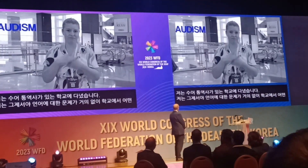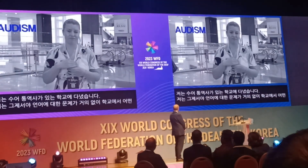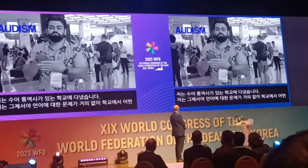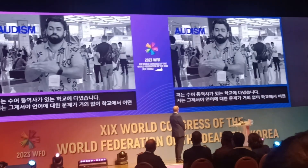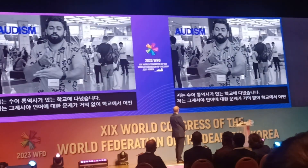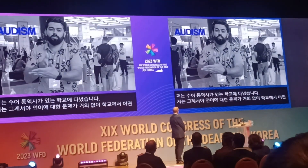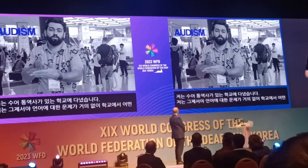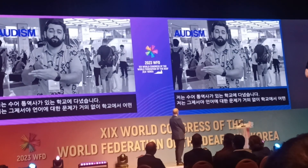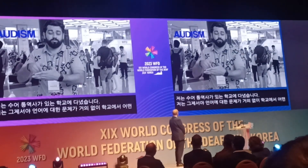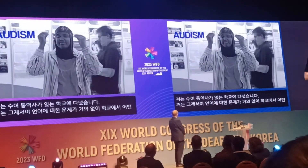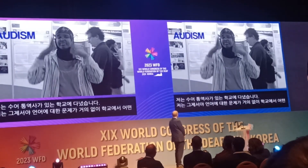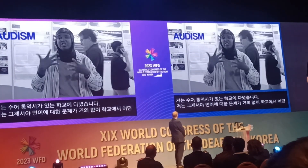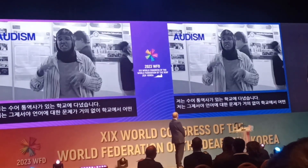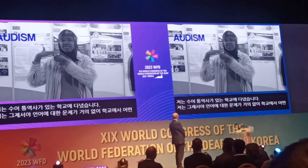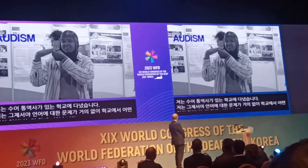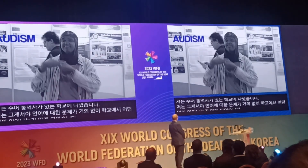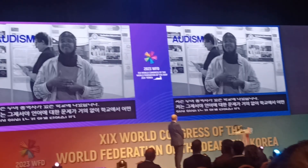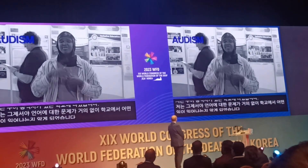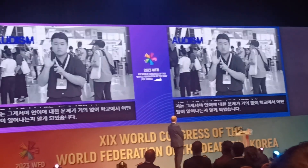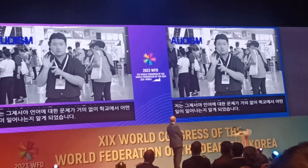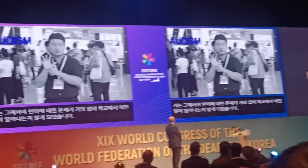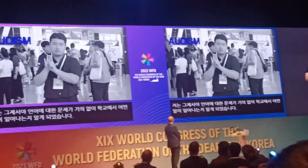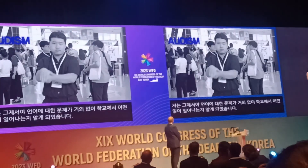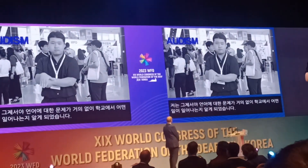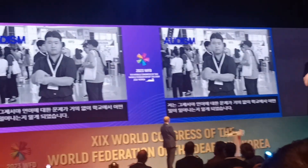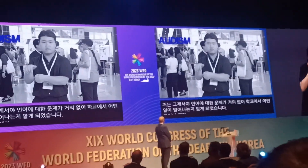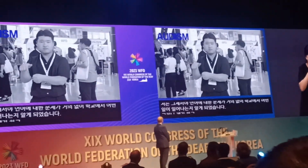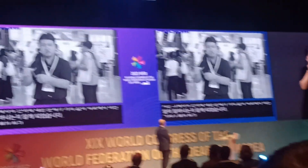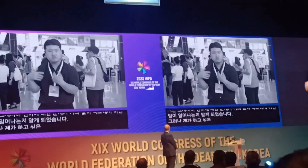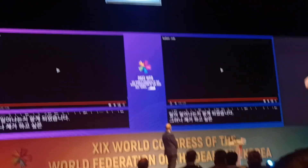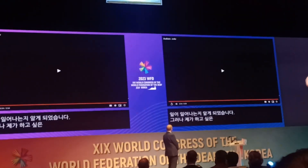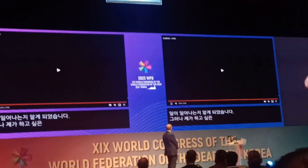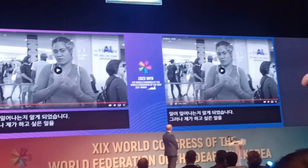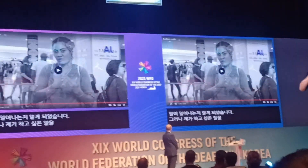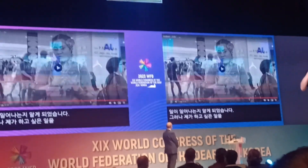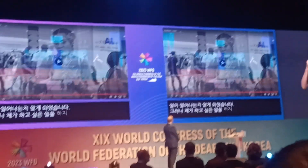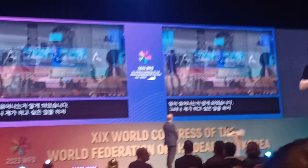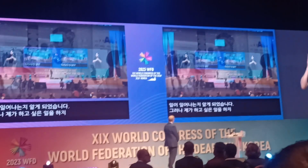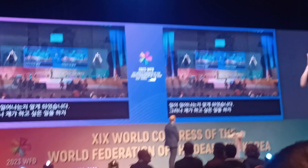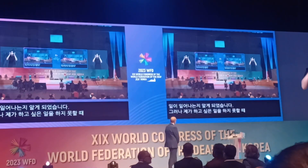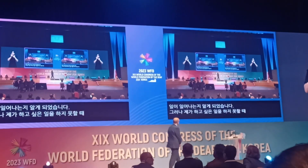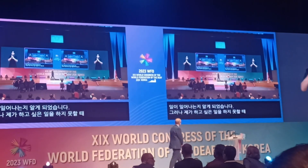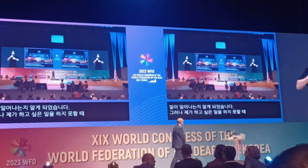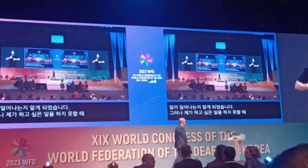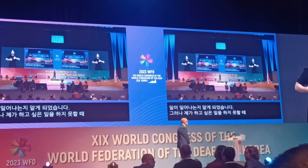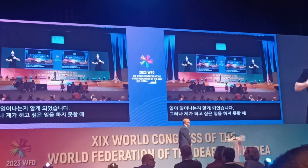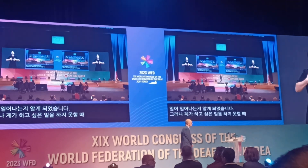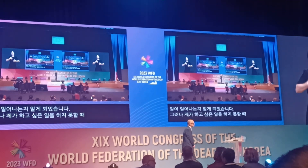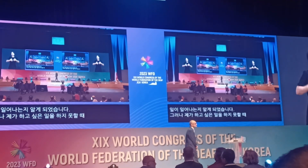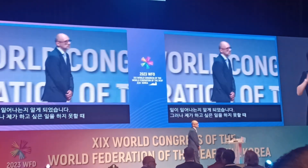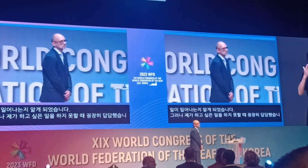to do what I needed to do. Autism, autism, autism.